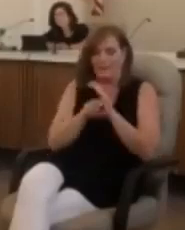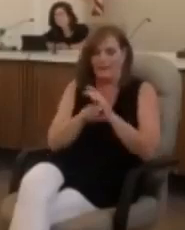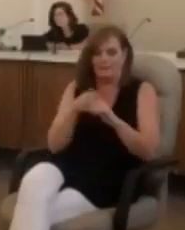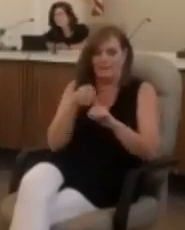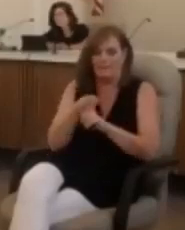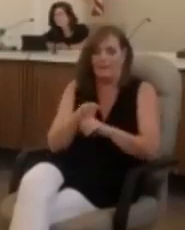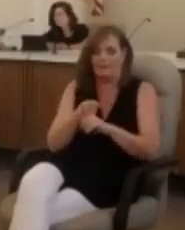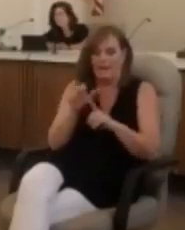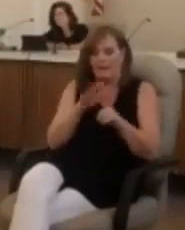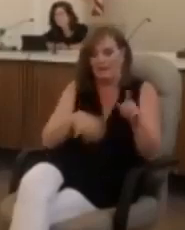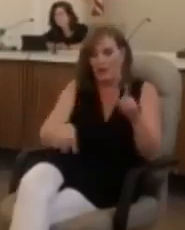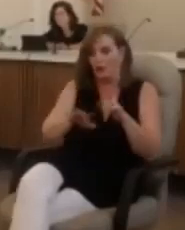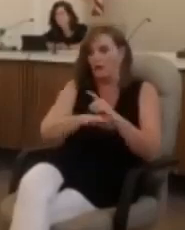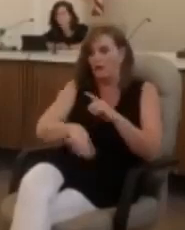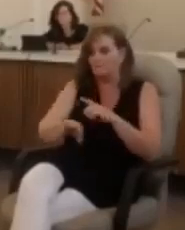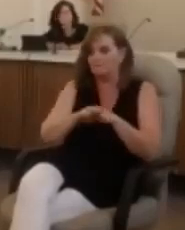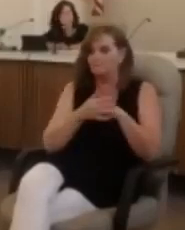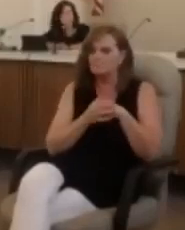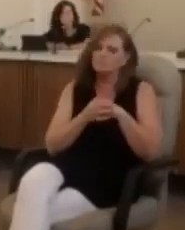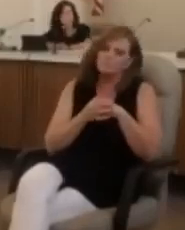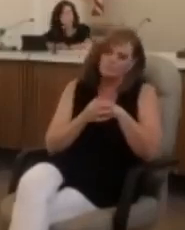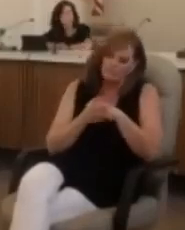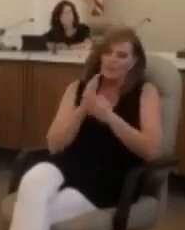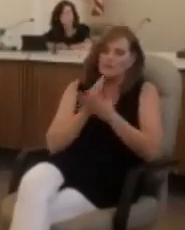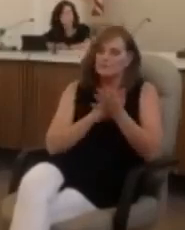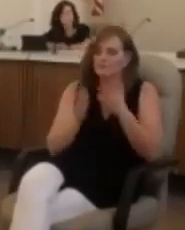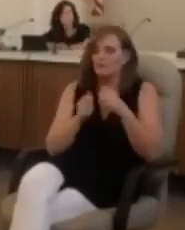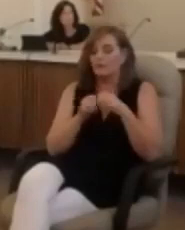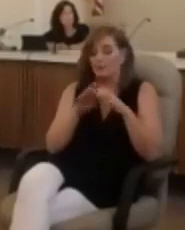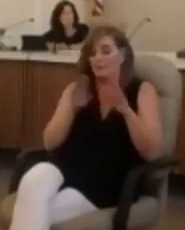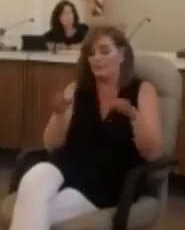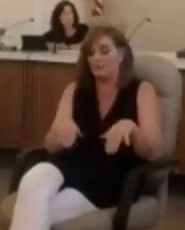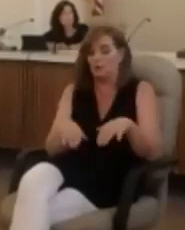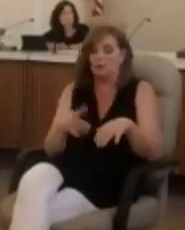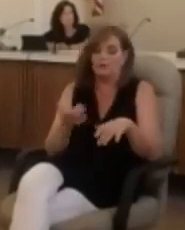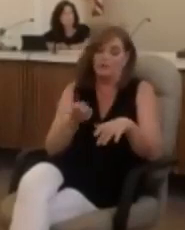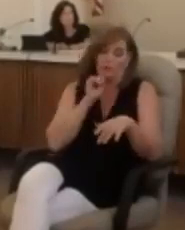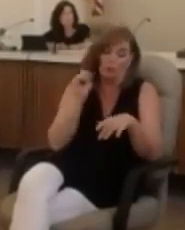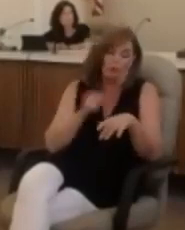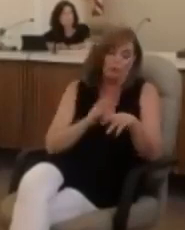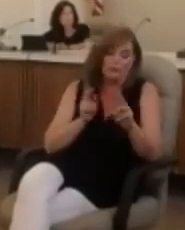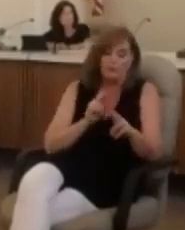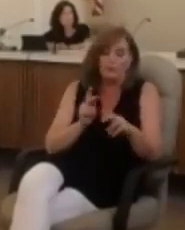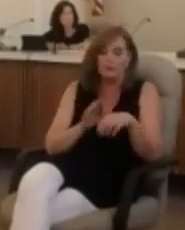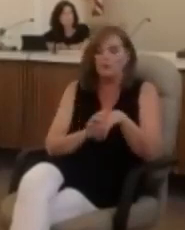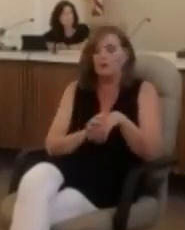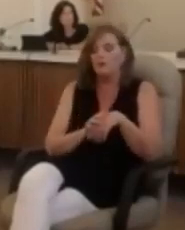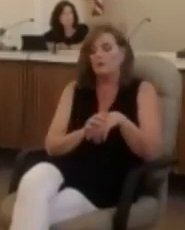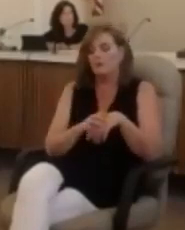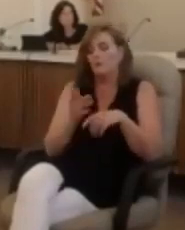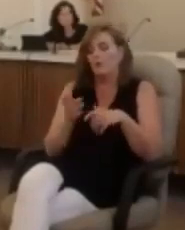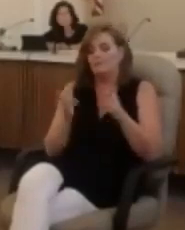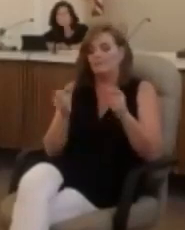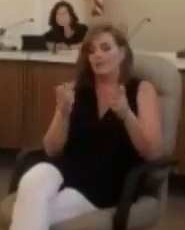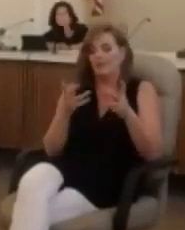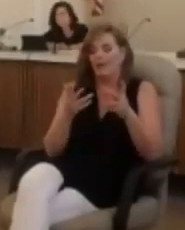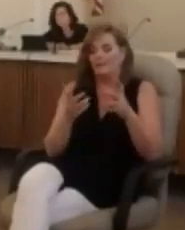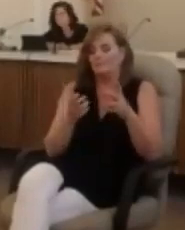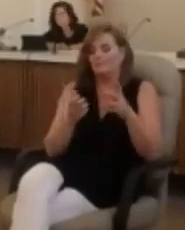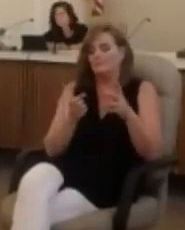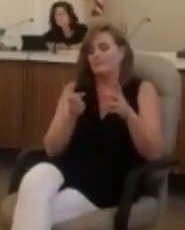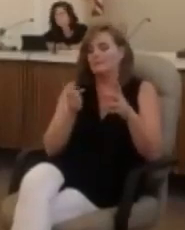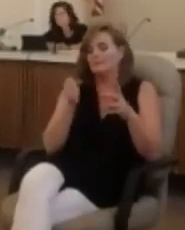area. There was some talk about, you know, these homes are geared towards seniors. Well, a lot of seniors are grandparents. And so